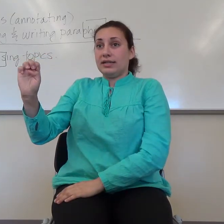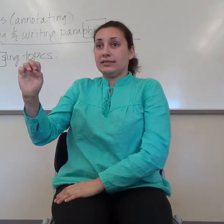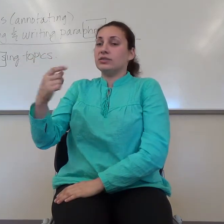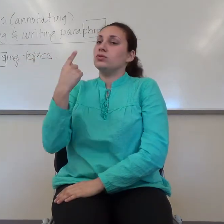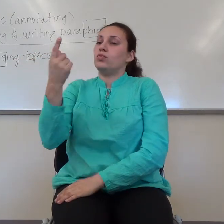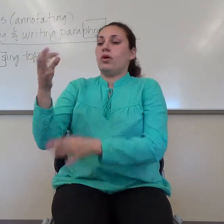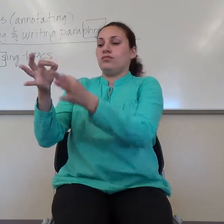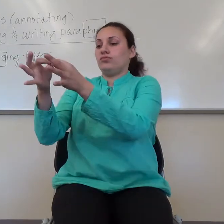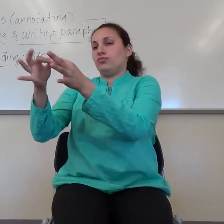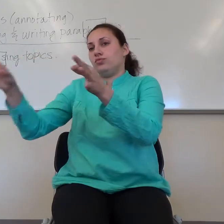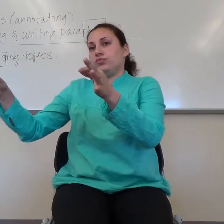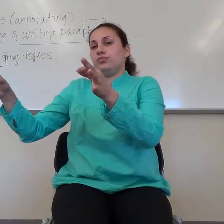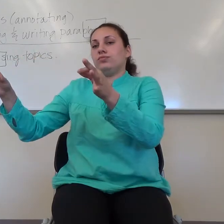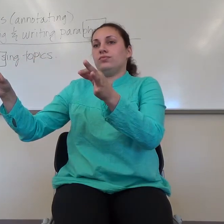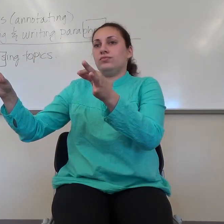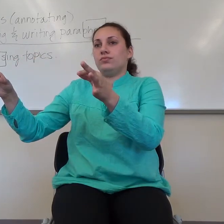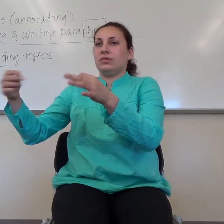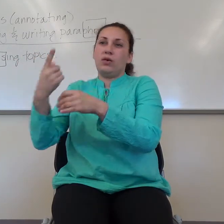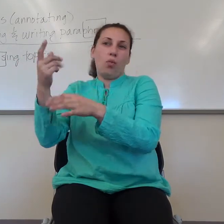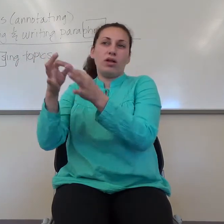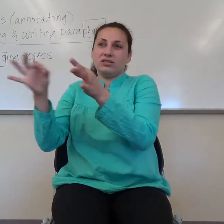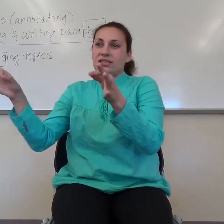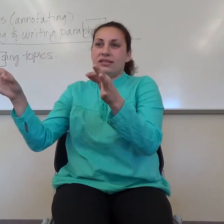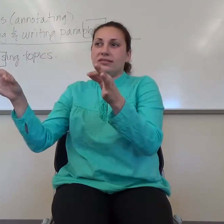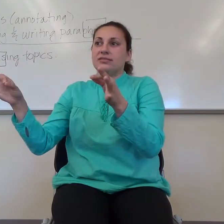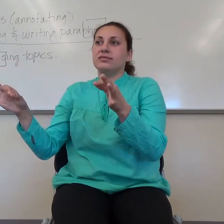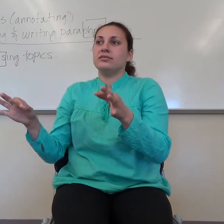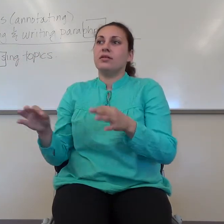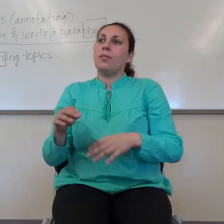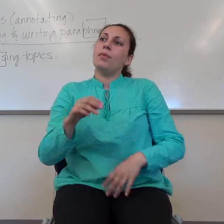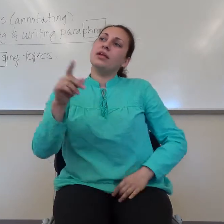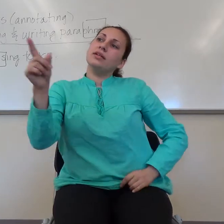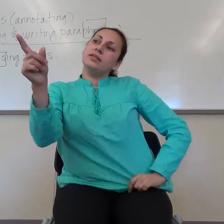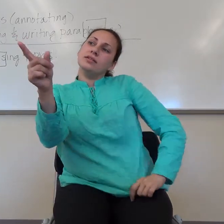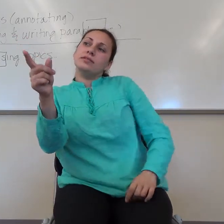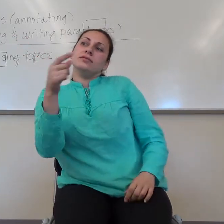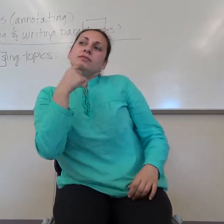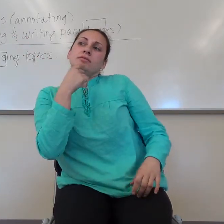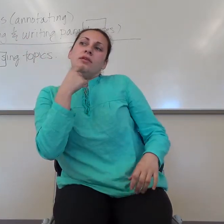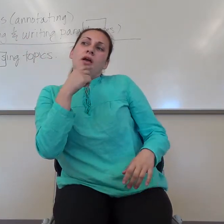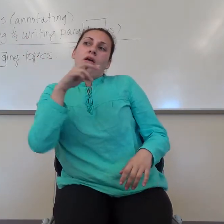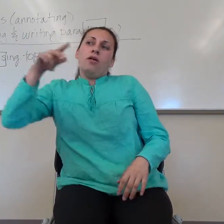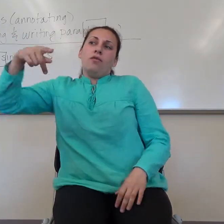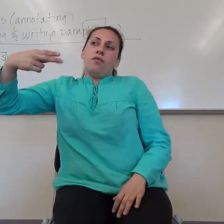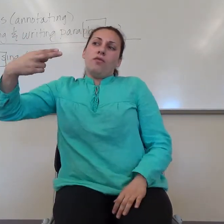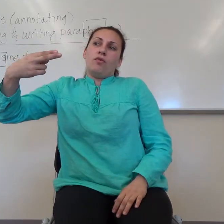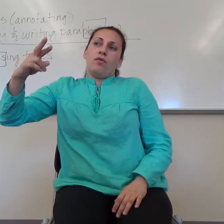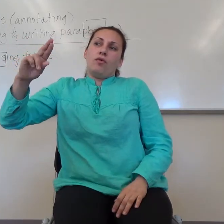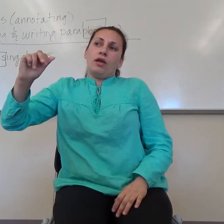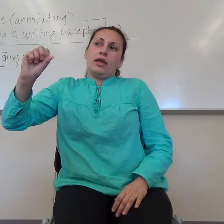phrasing. What you mean by that is just to put down one word.